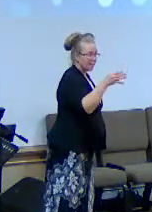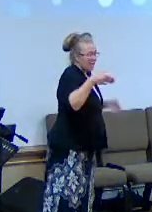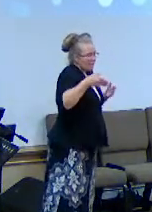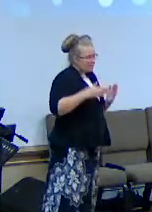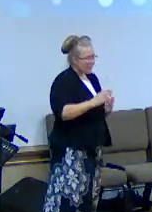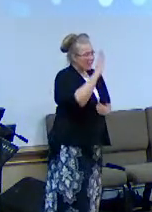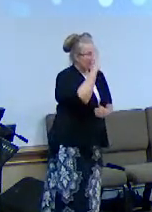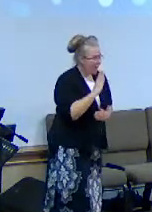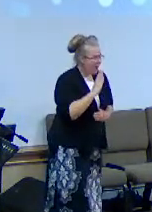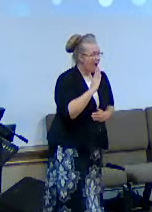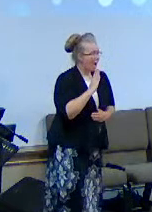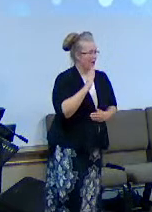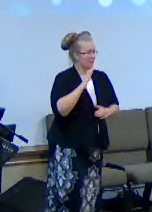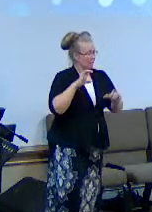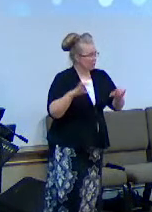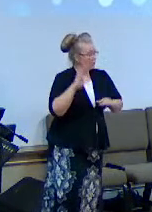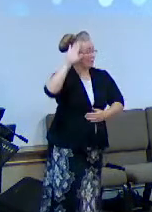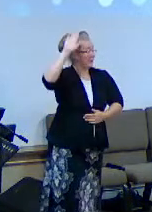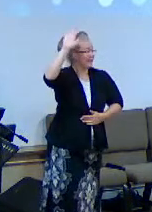God perform his word.